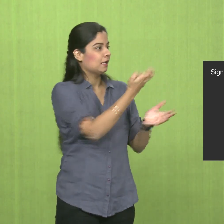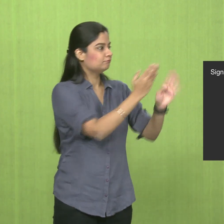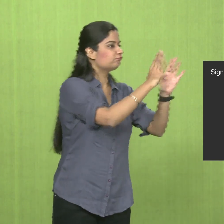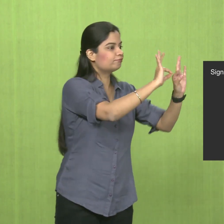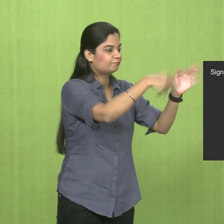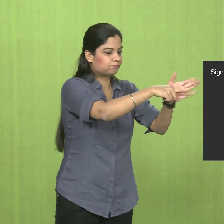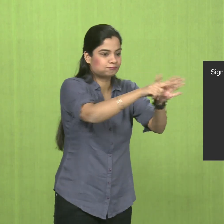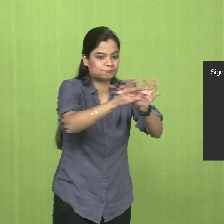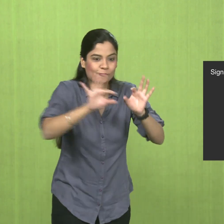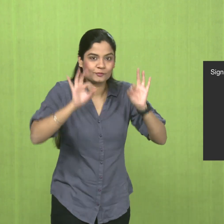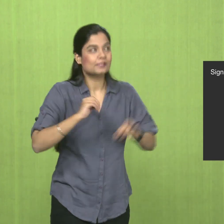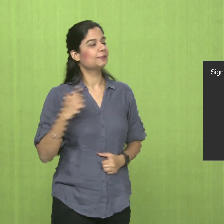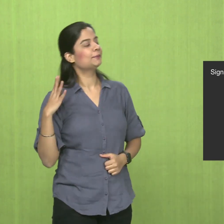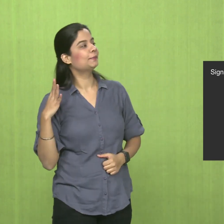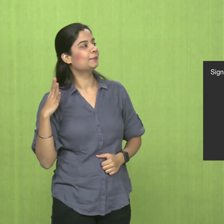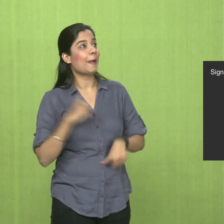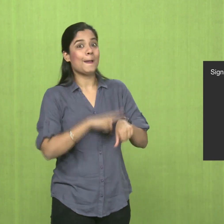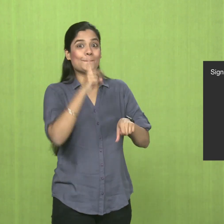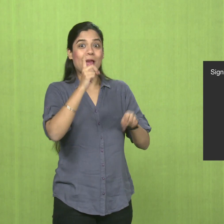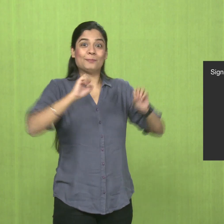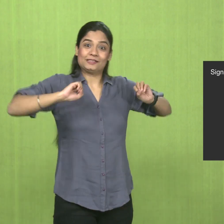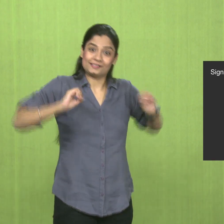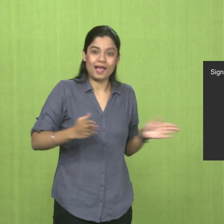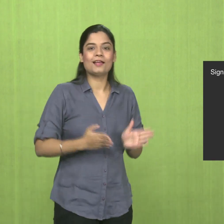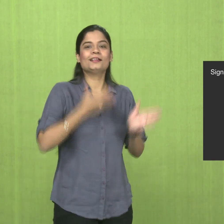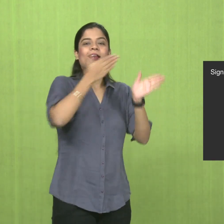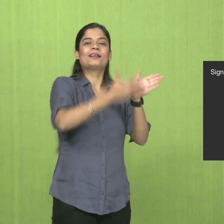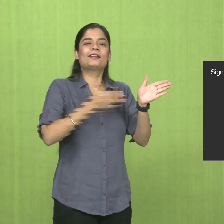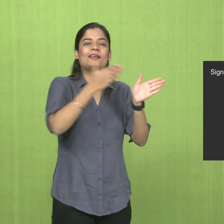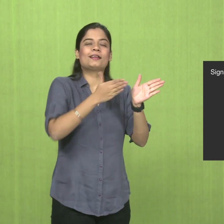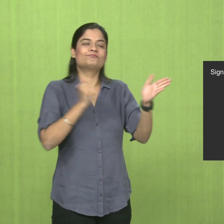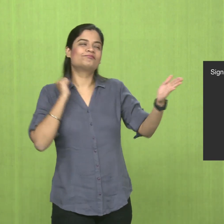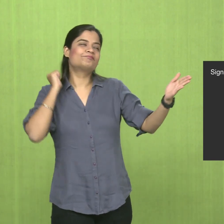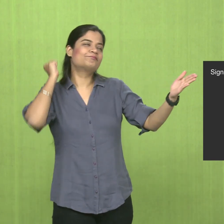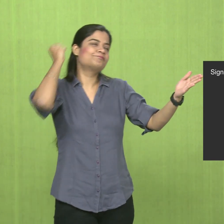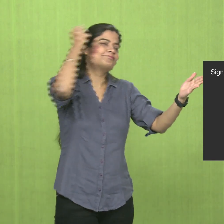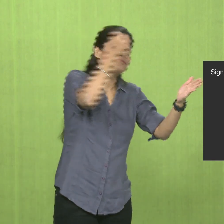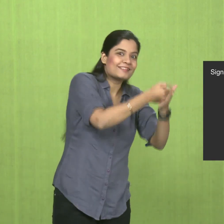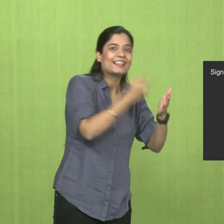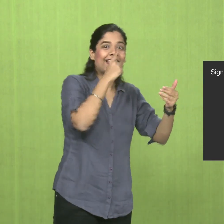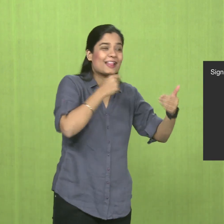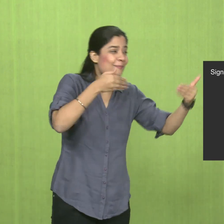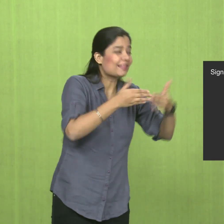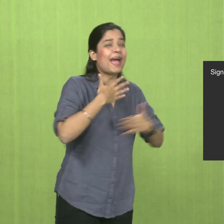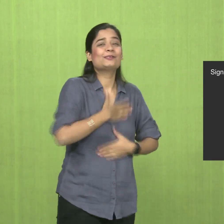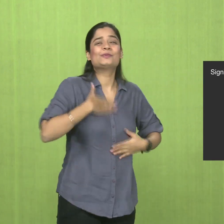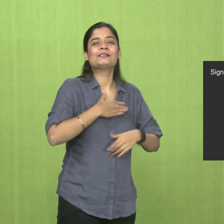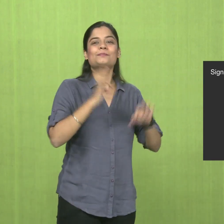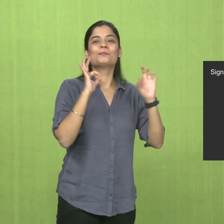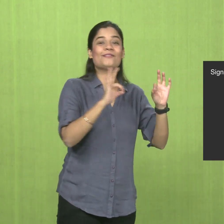before time, do everything well, reach the platform, and then sit in the train and arrive at the grandparents' house and enjoy